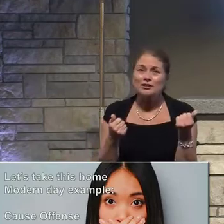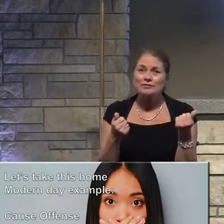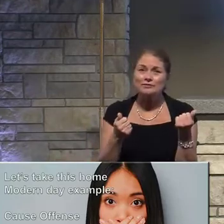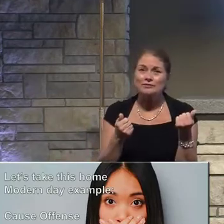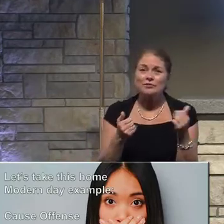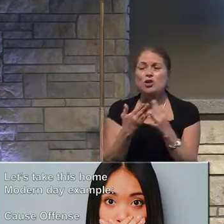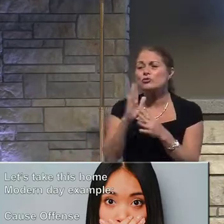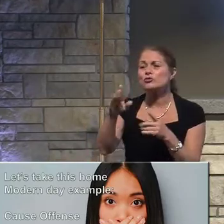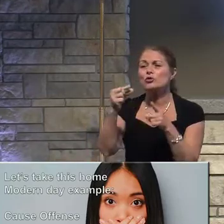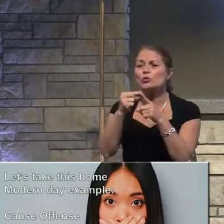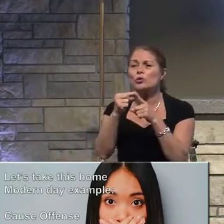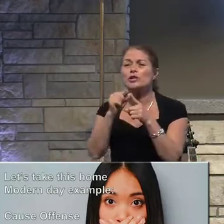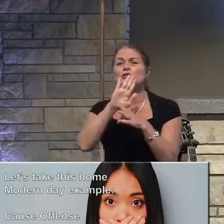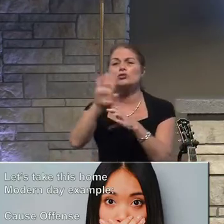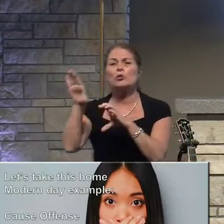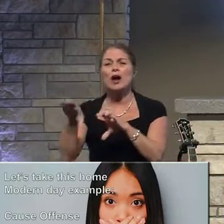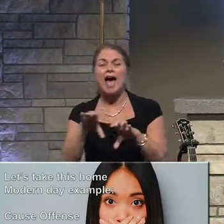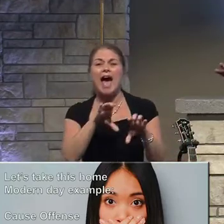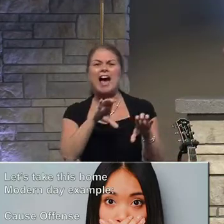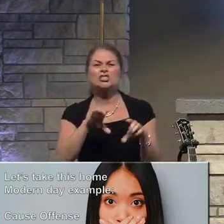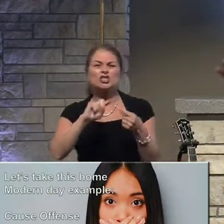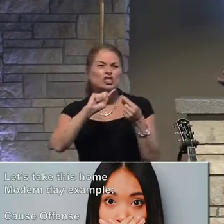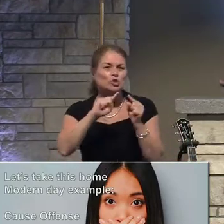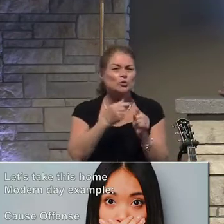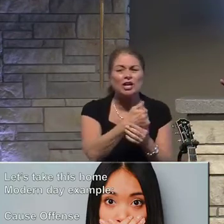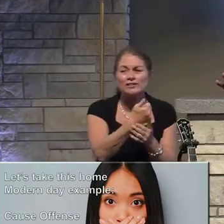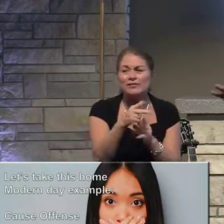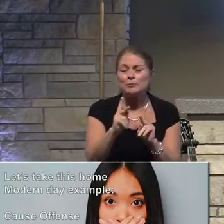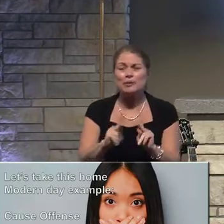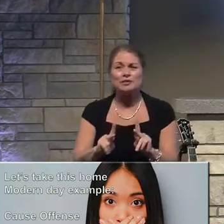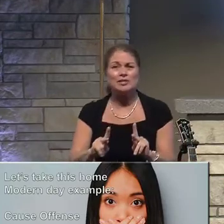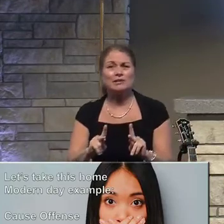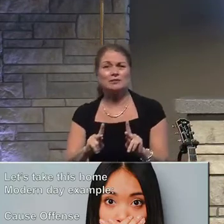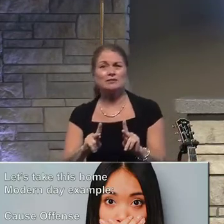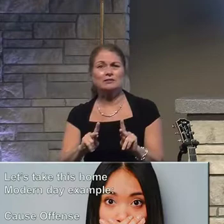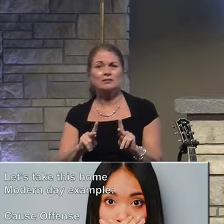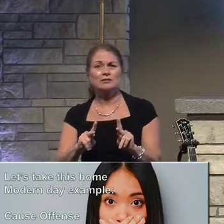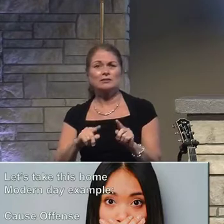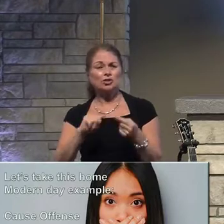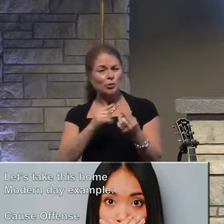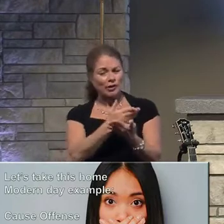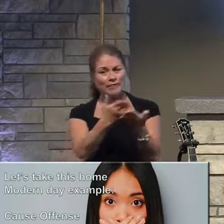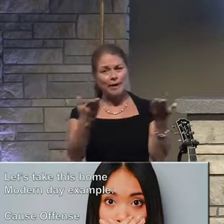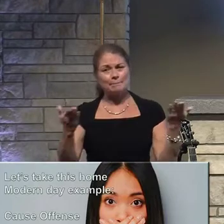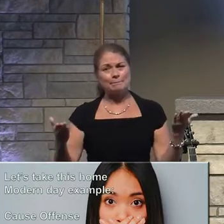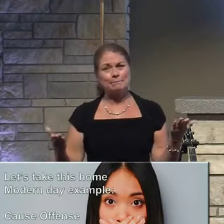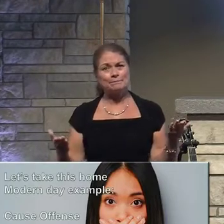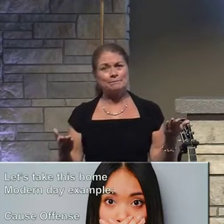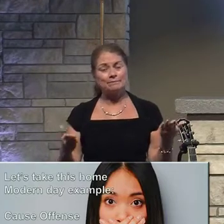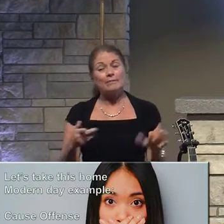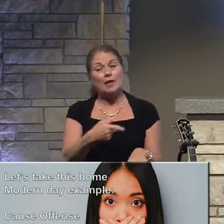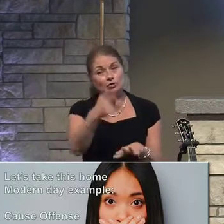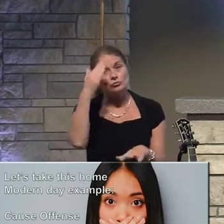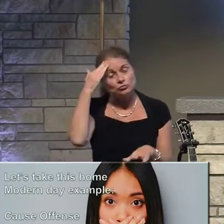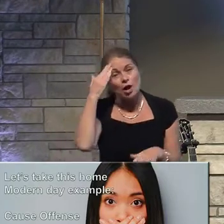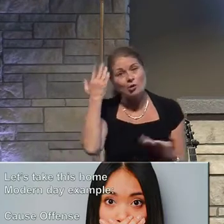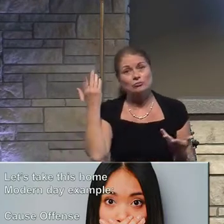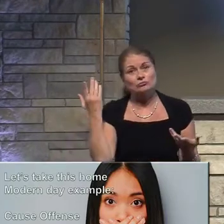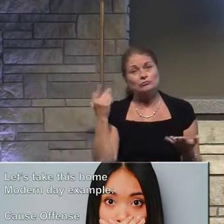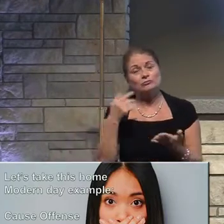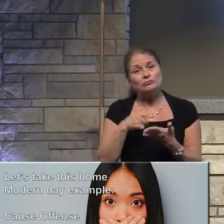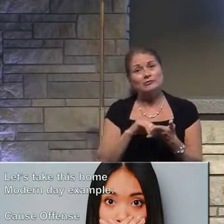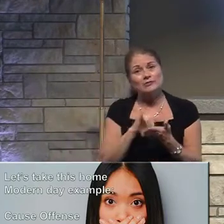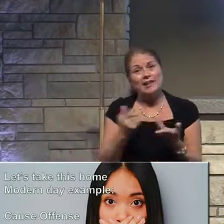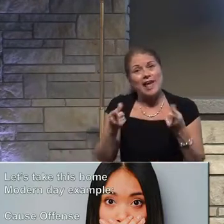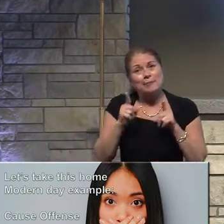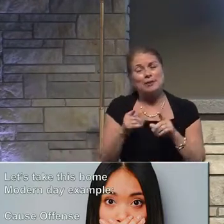your words or by your actions, you hurt them. You caused offense to them. And you even know it. And maybe